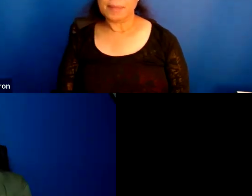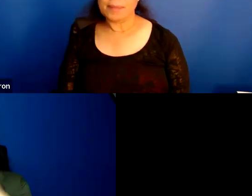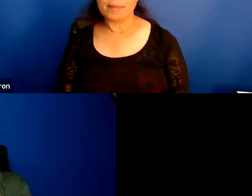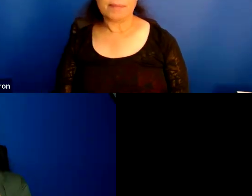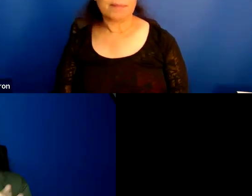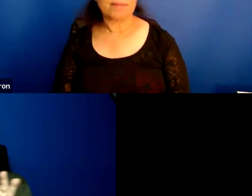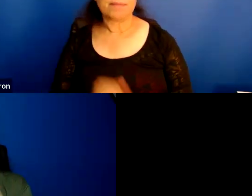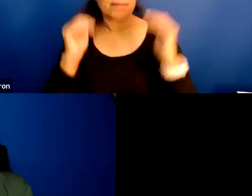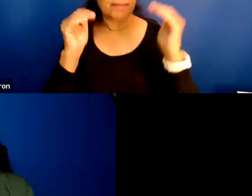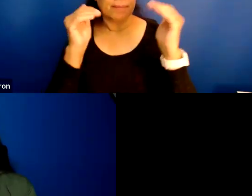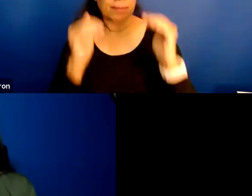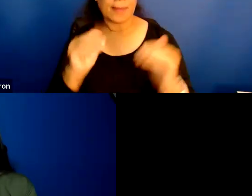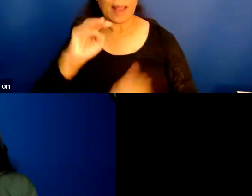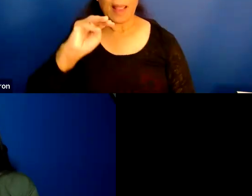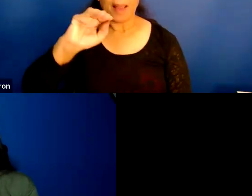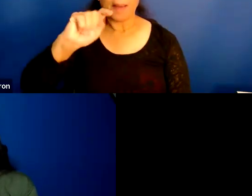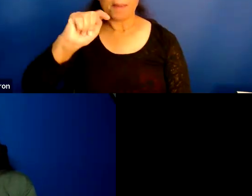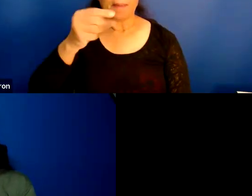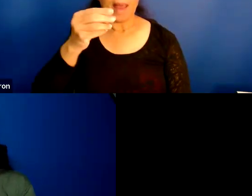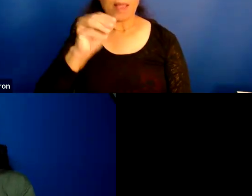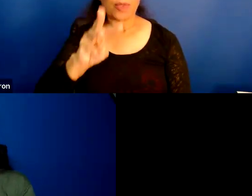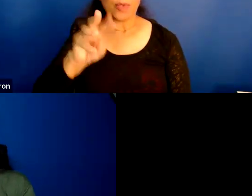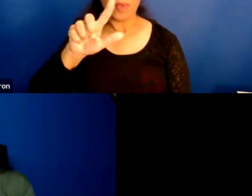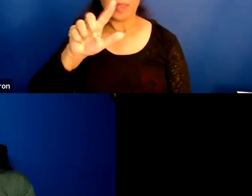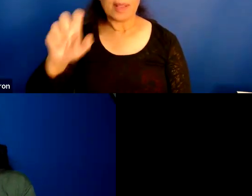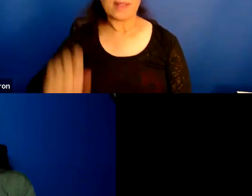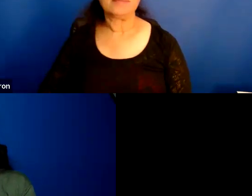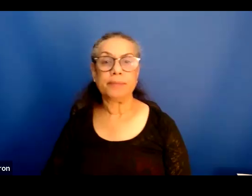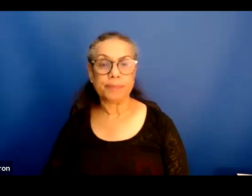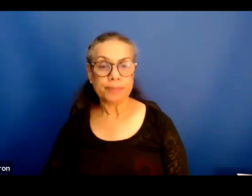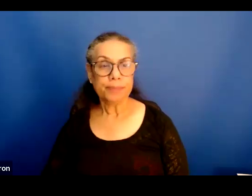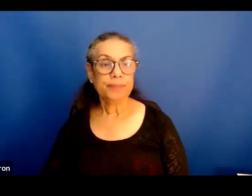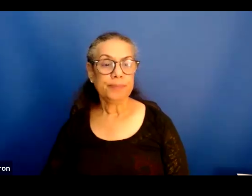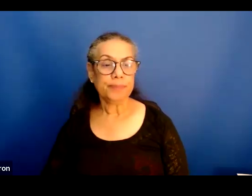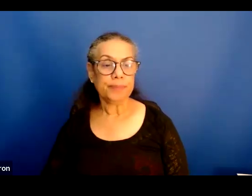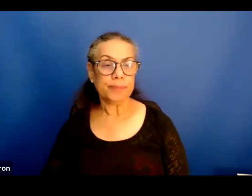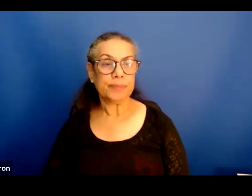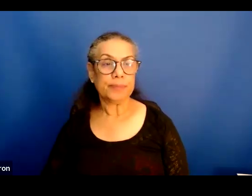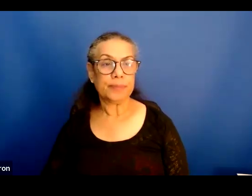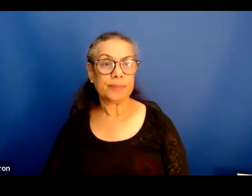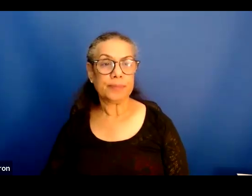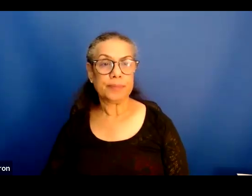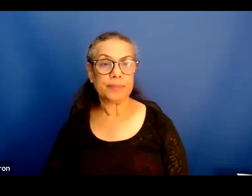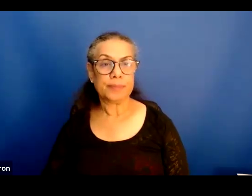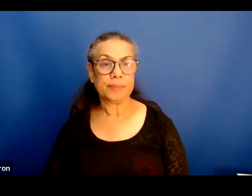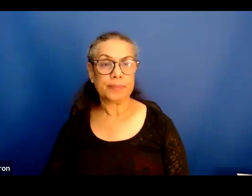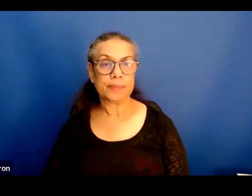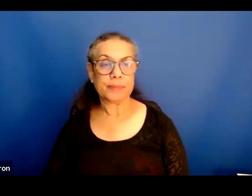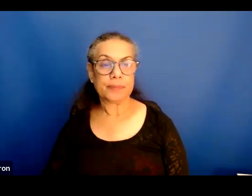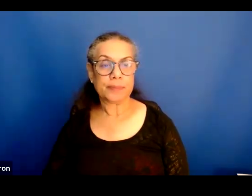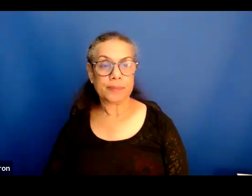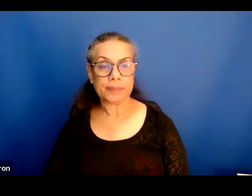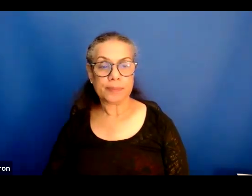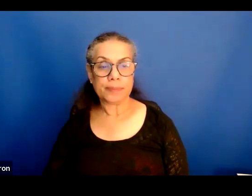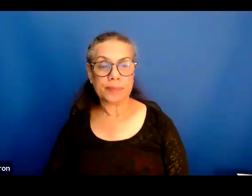next speakers are Matthew Lee, Genesis Moreta, Anna Stranger Golden, Sumaya Sheikh, and Lauren